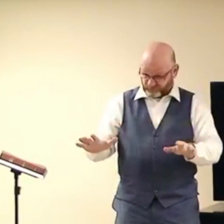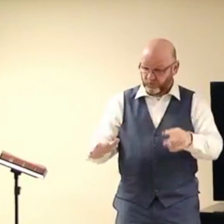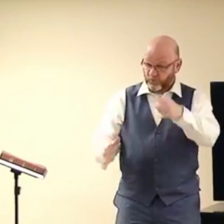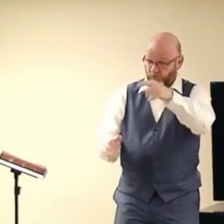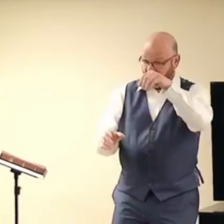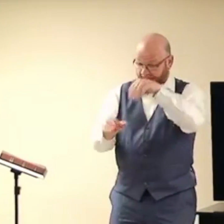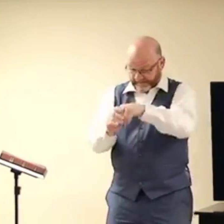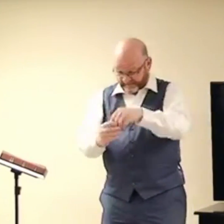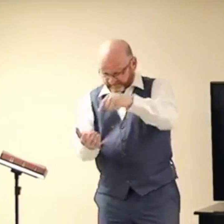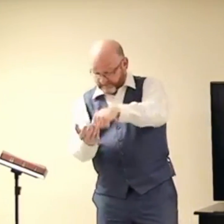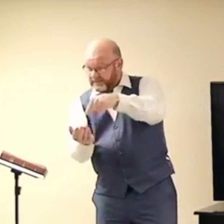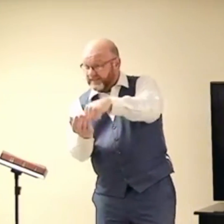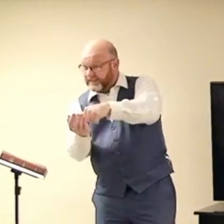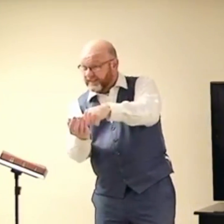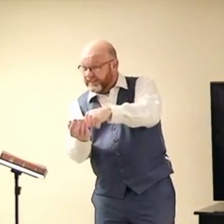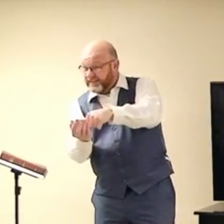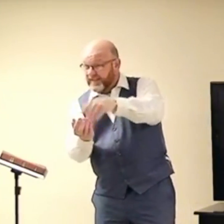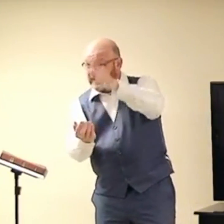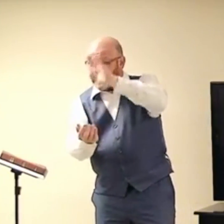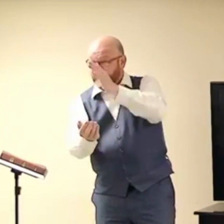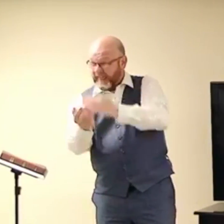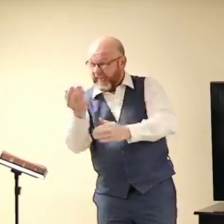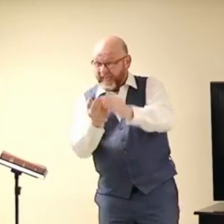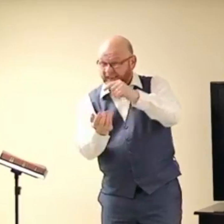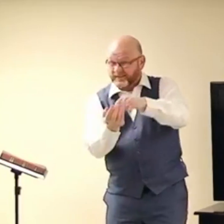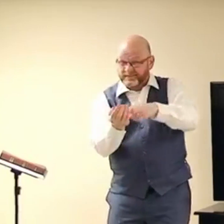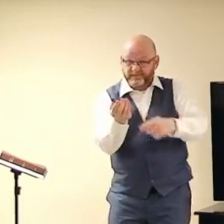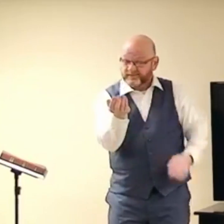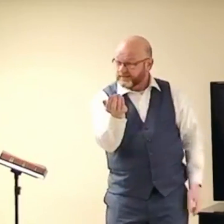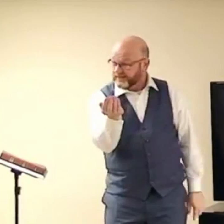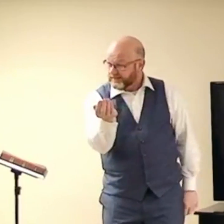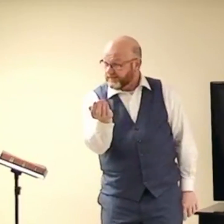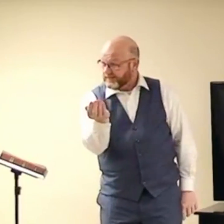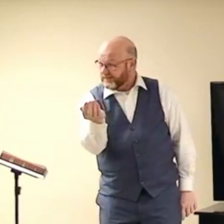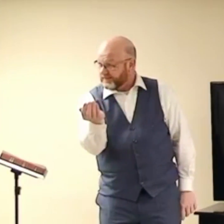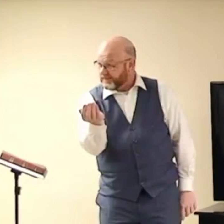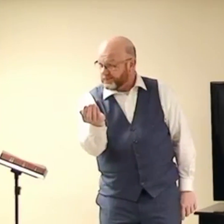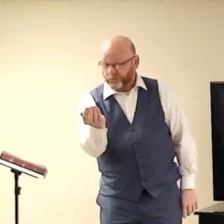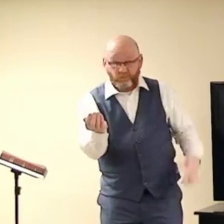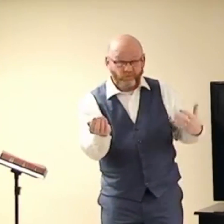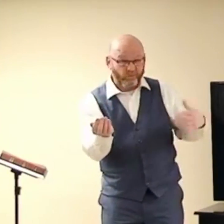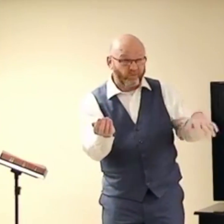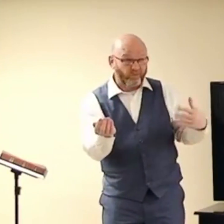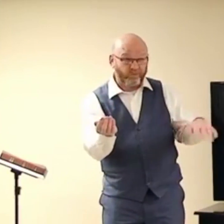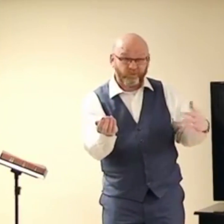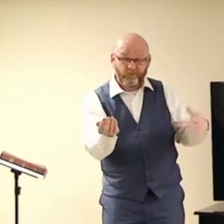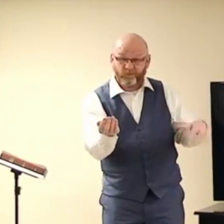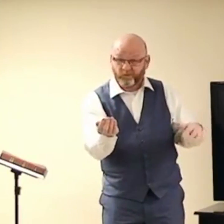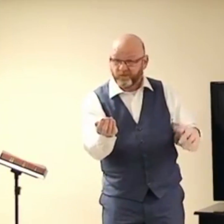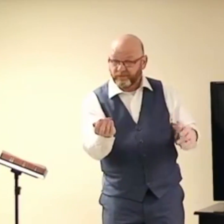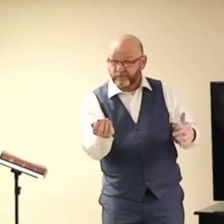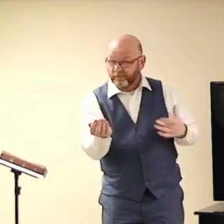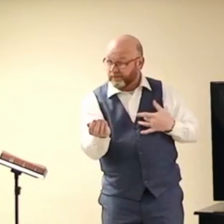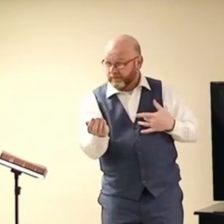When you have accepted Christ as your Lord and Savior, you are then and forevermore held in God's